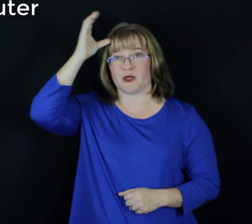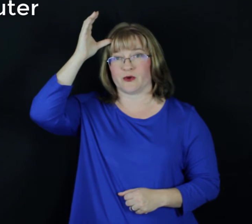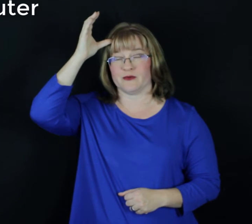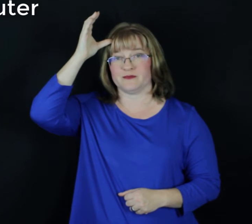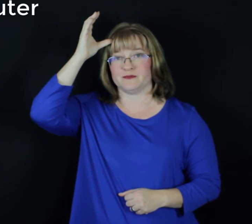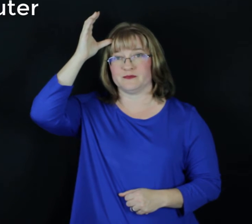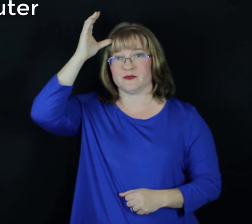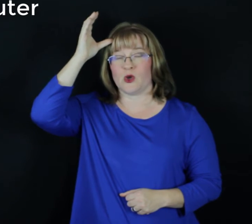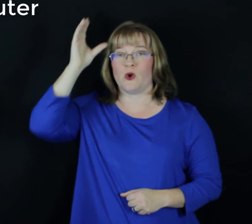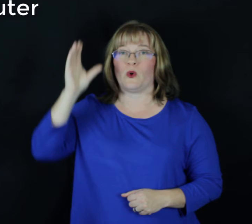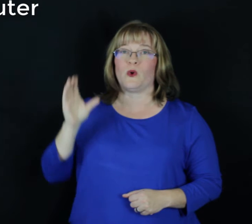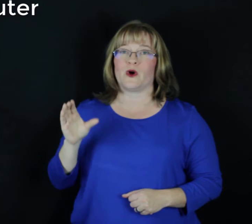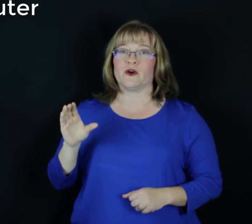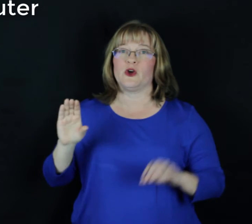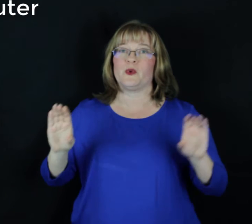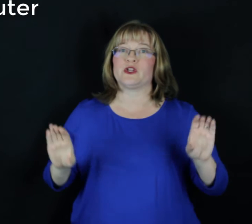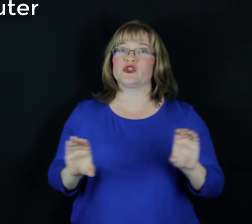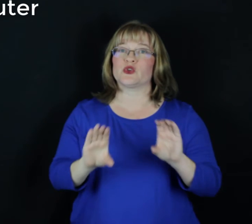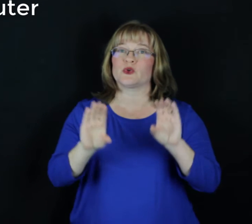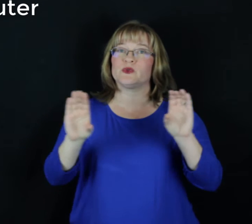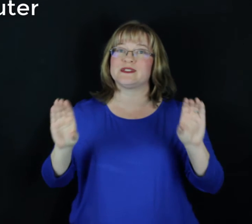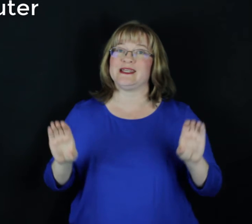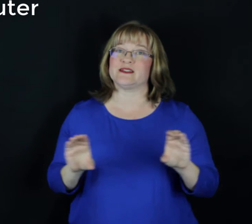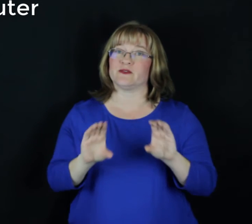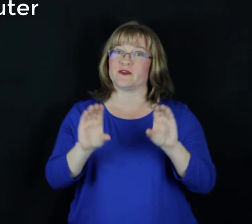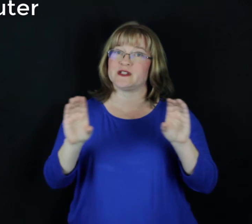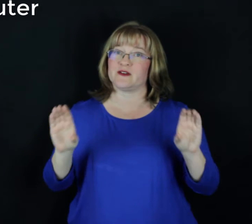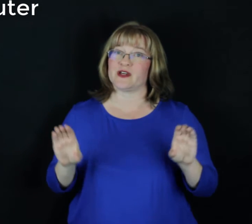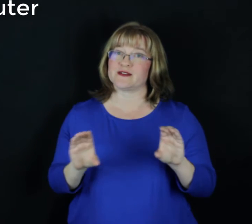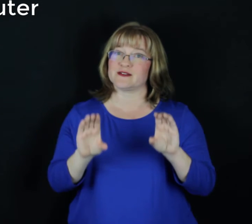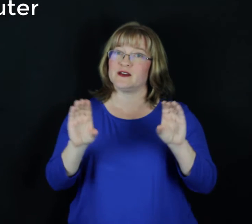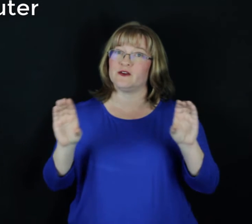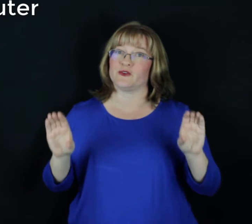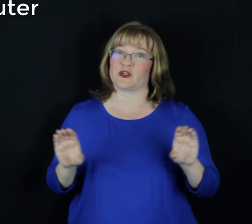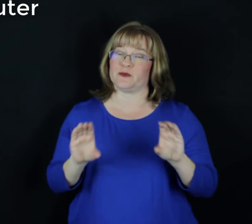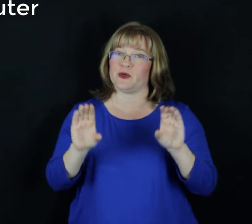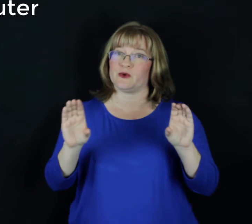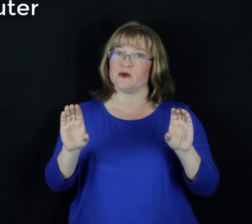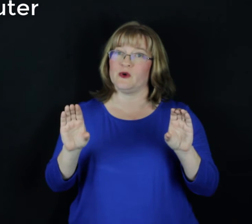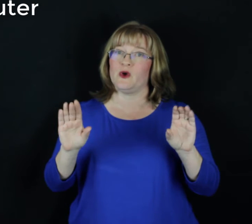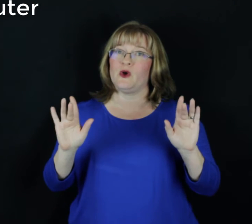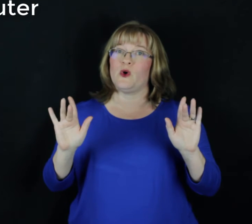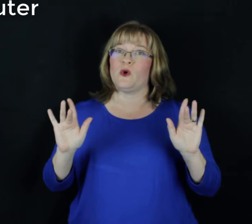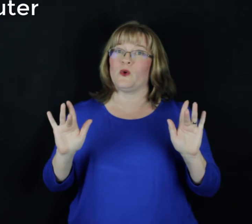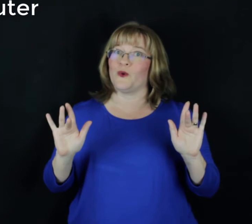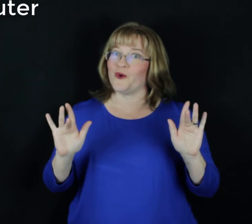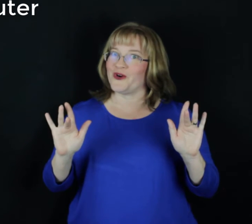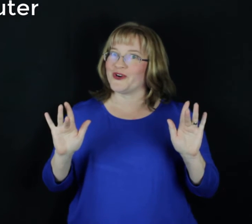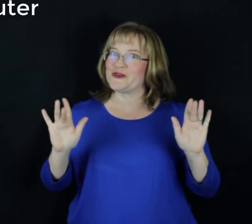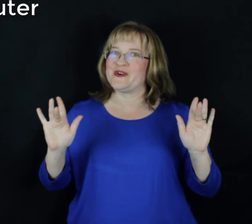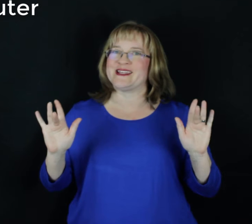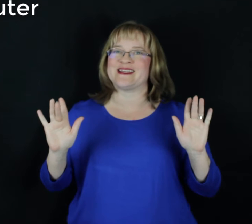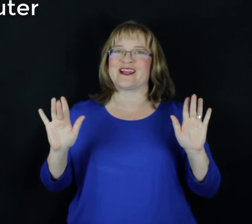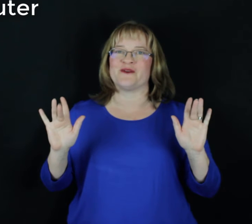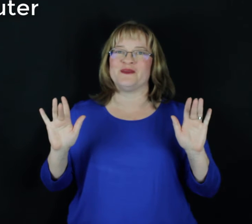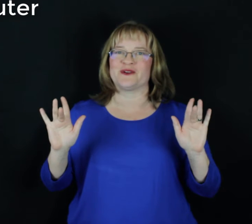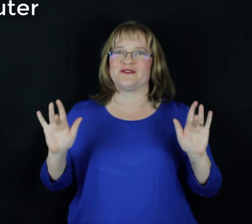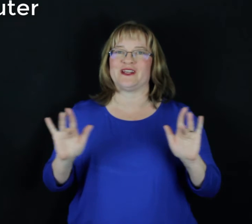Computer. Or we can circle C's in front of us for computer. Or we can take our middle